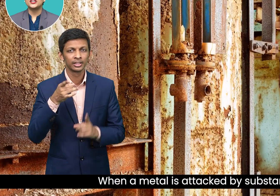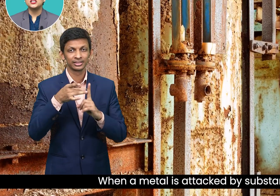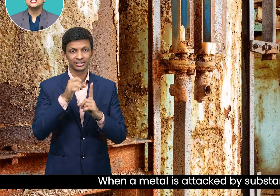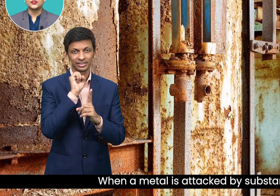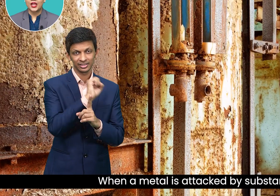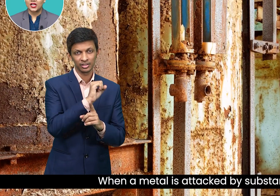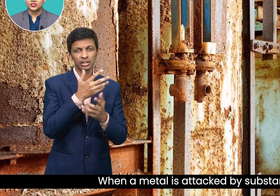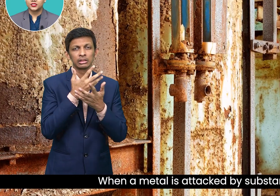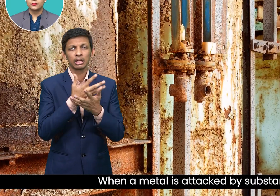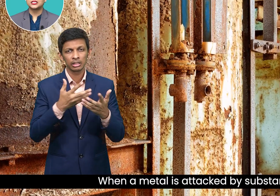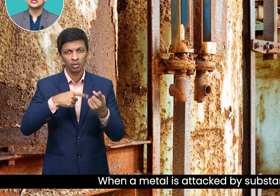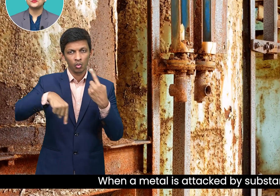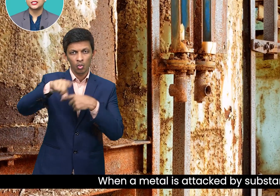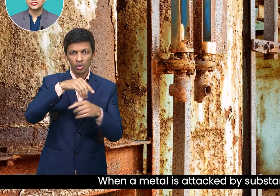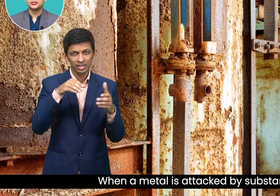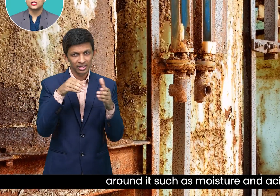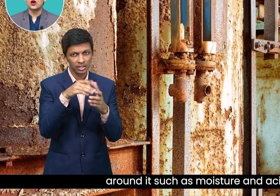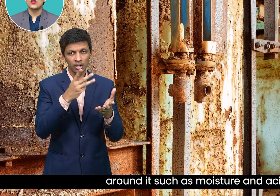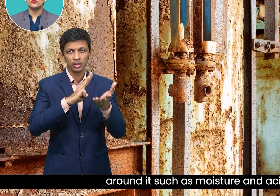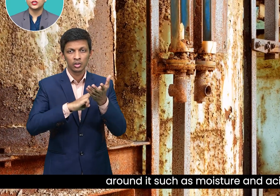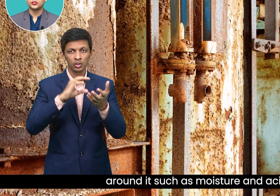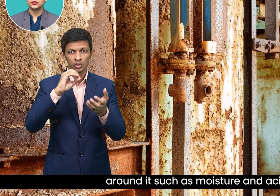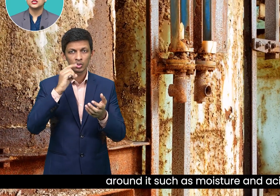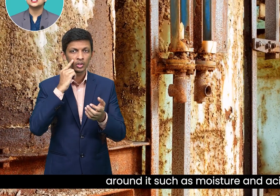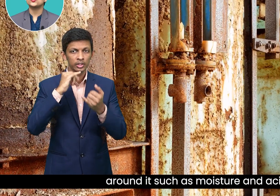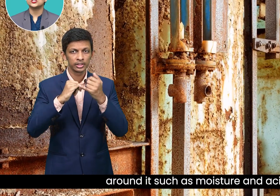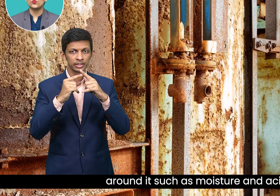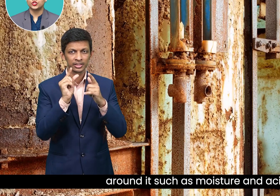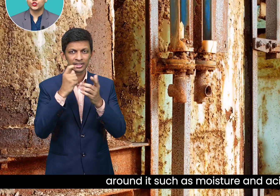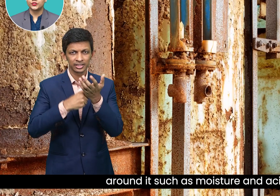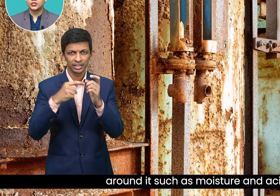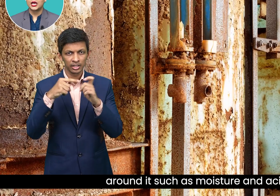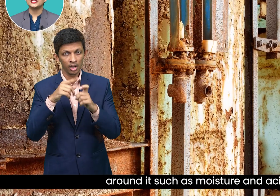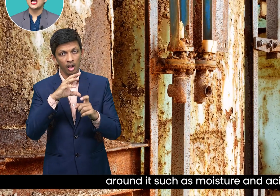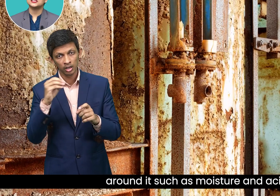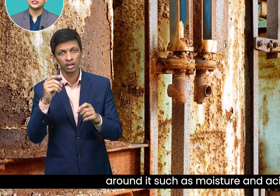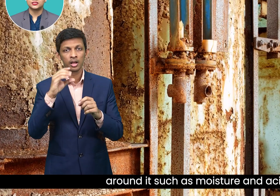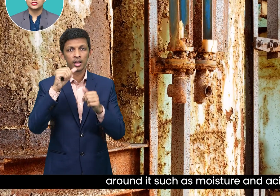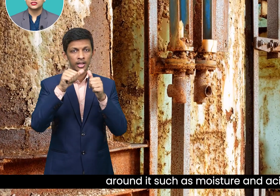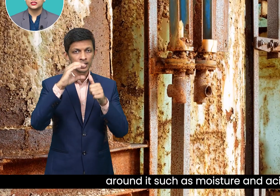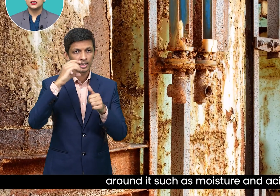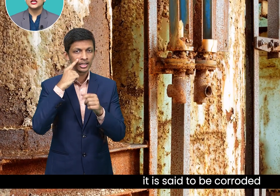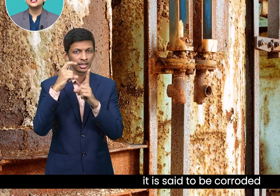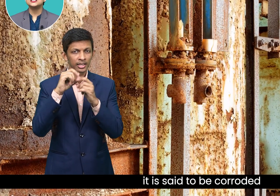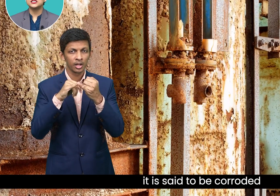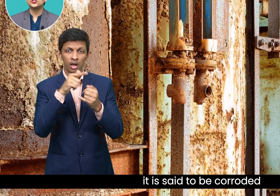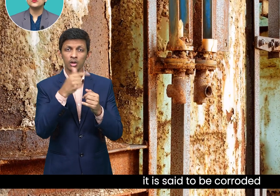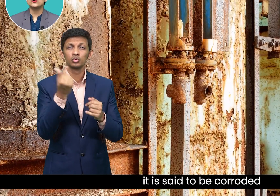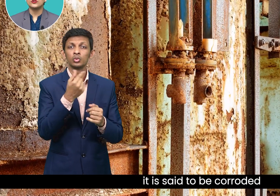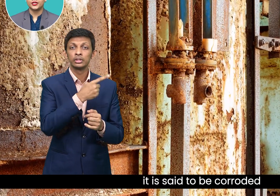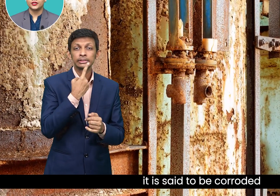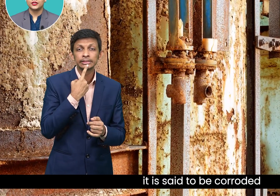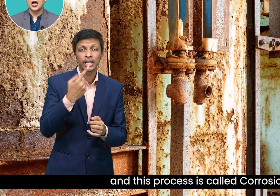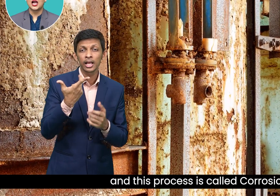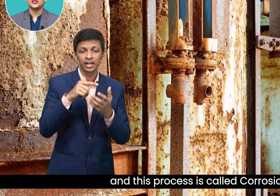When a metal is attacked by substance around it, such as moisture and acids, it is said to